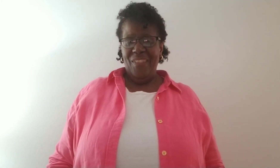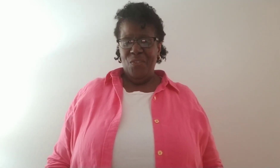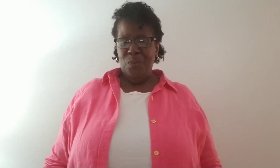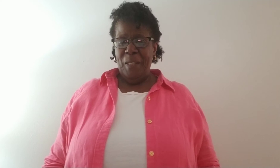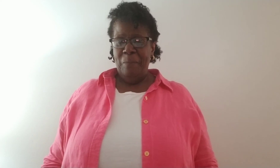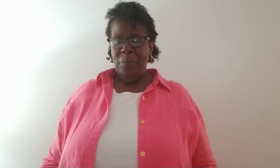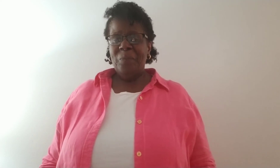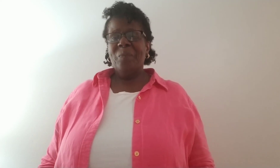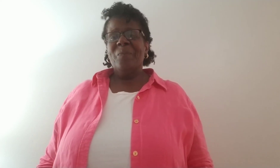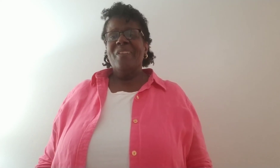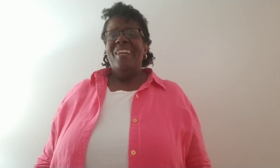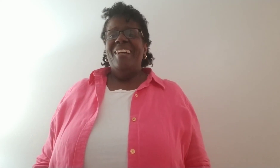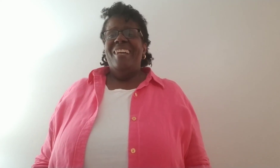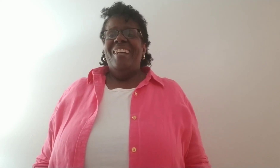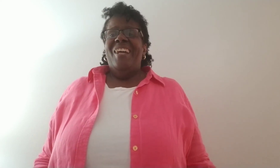258,281,629,803.